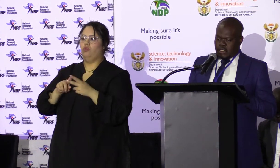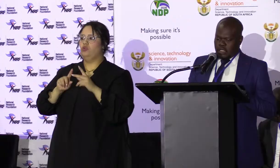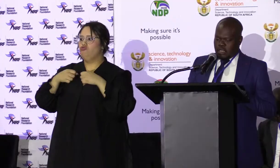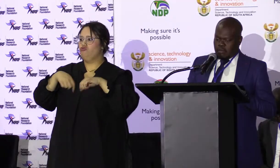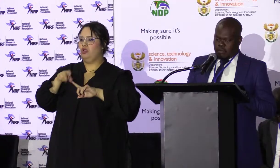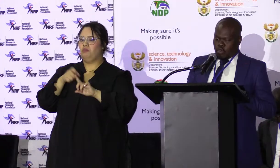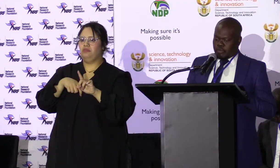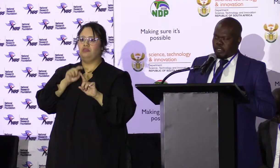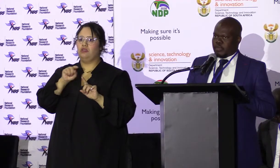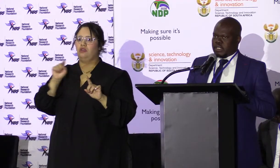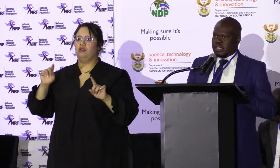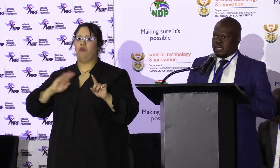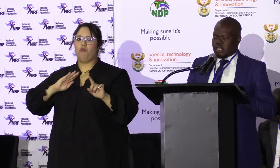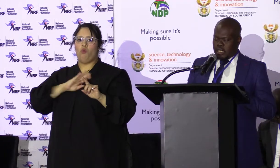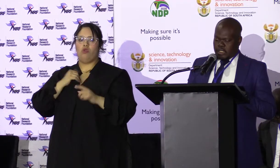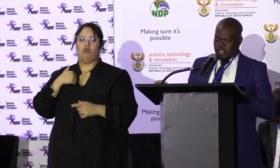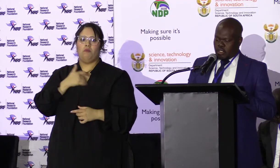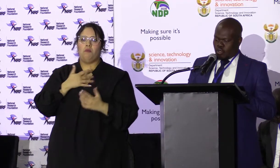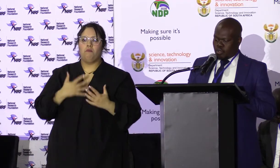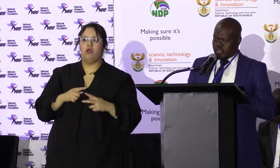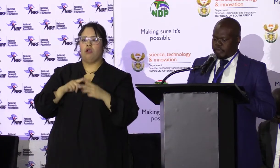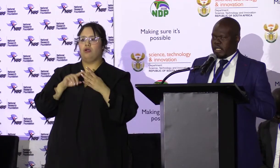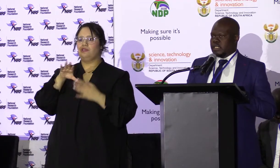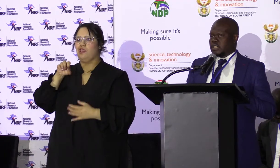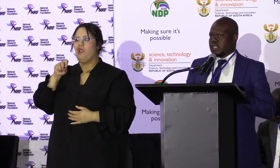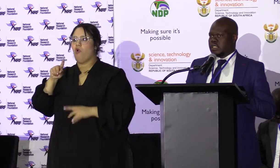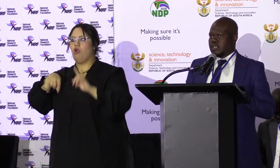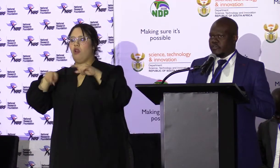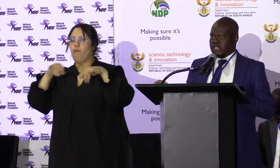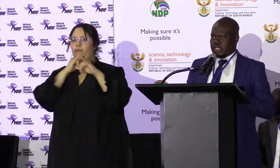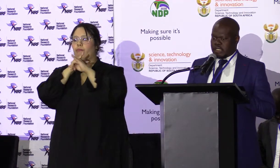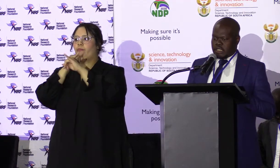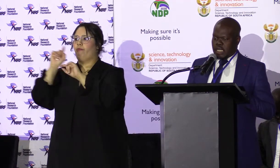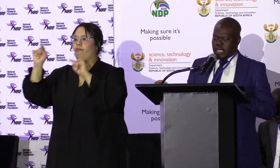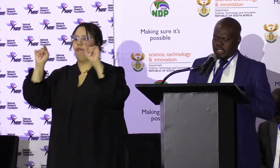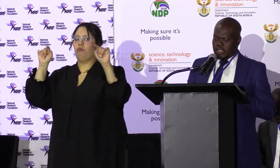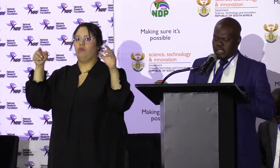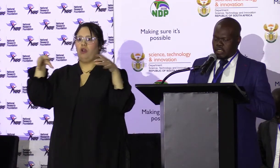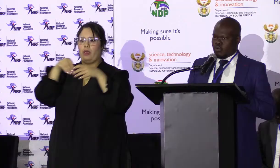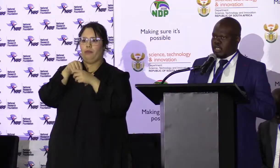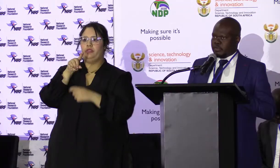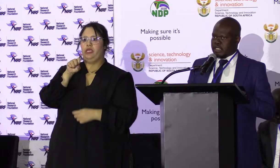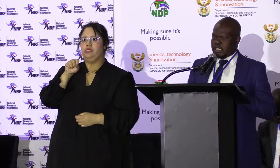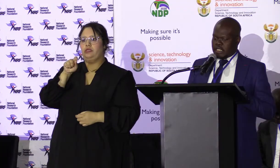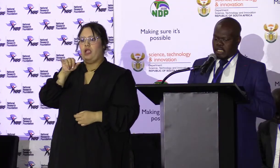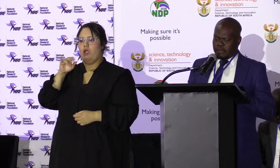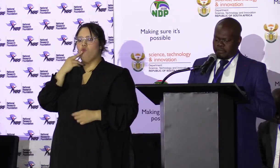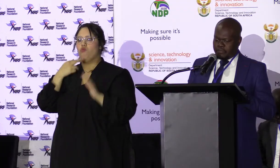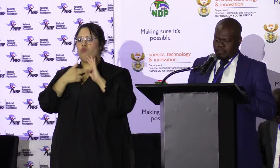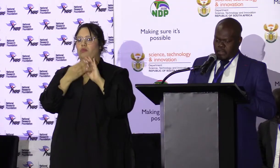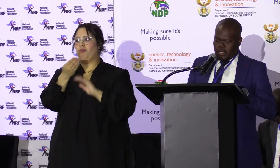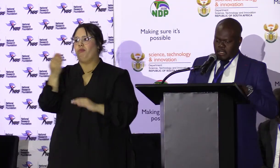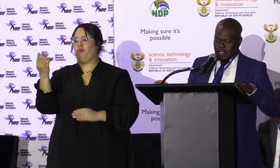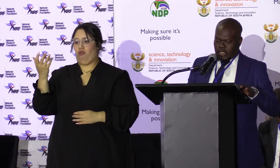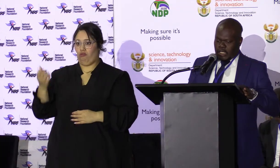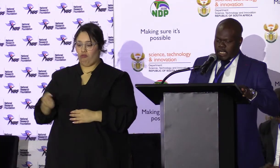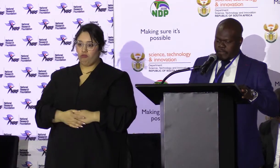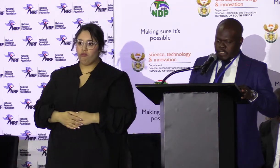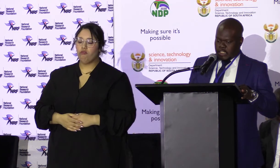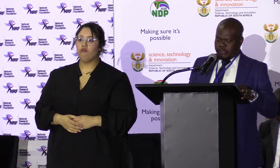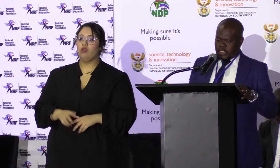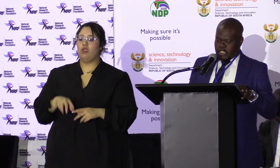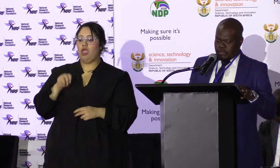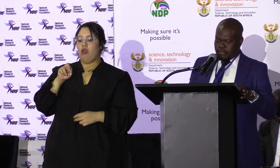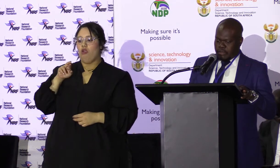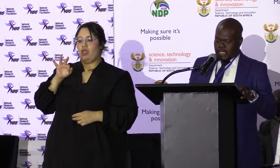chairpersons, board members, and CEOs of the entities of the DSTI who are represented here,